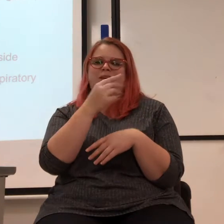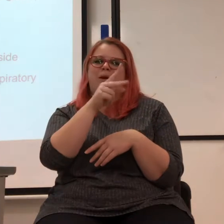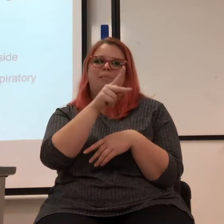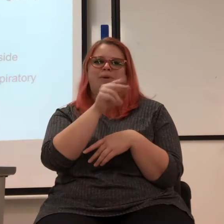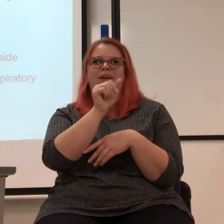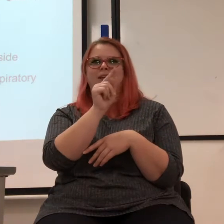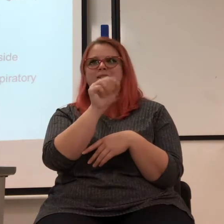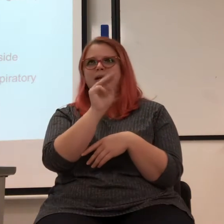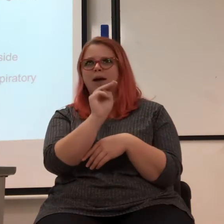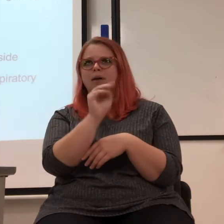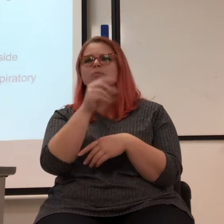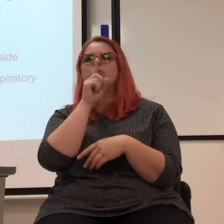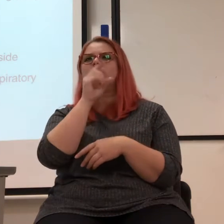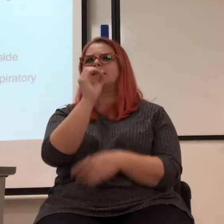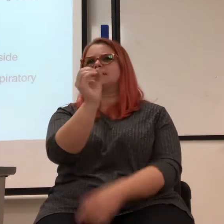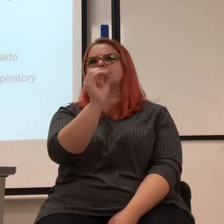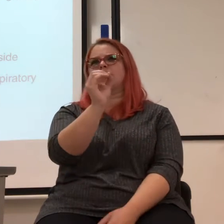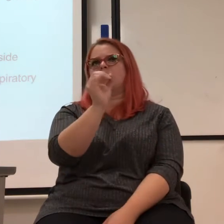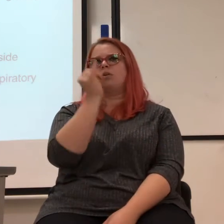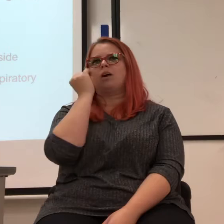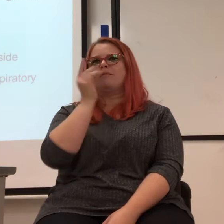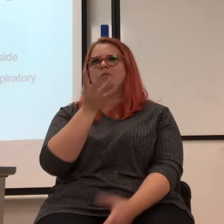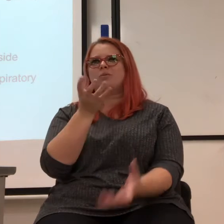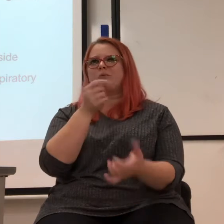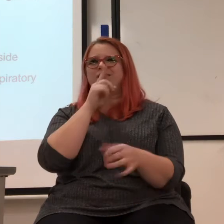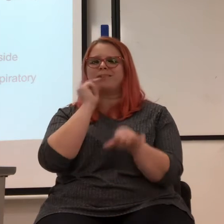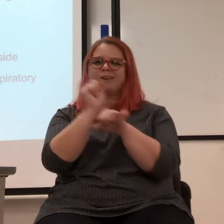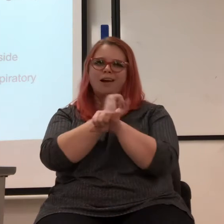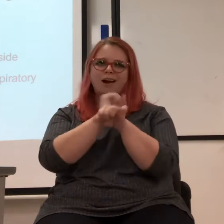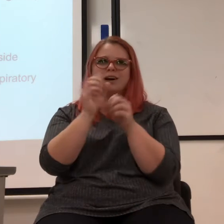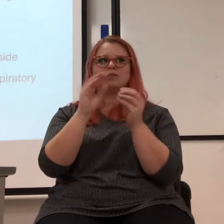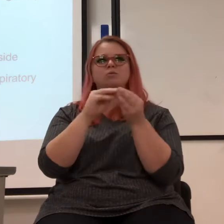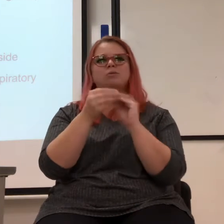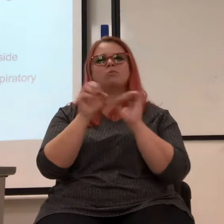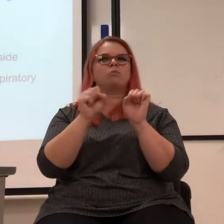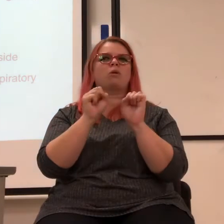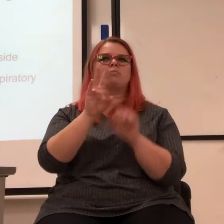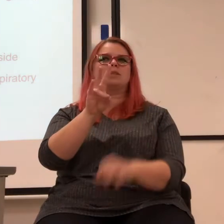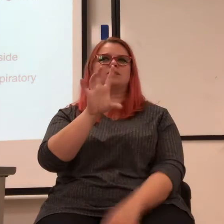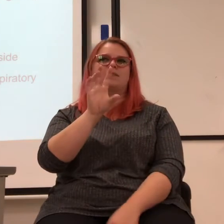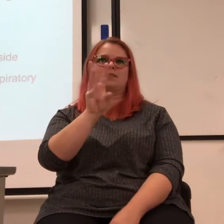our 0 point. I mean, if you want to put a true number to it, probably 760.